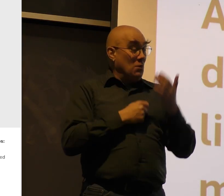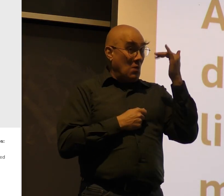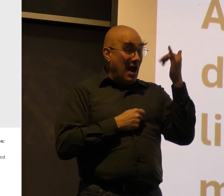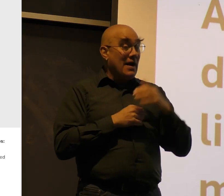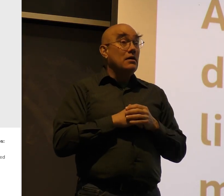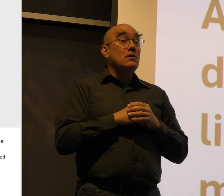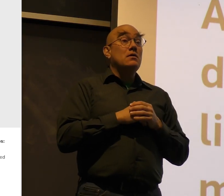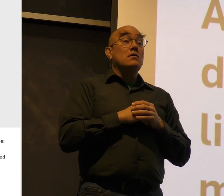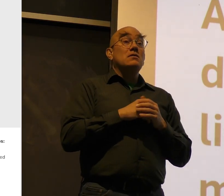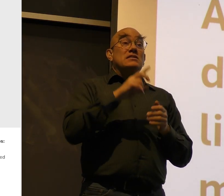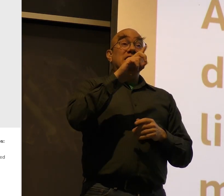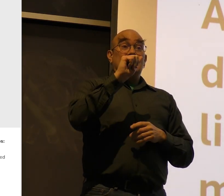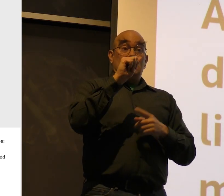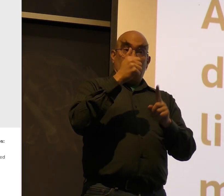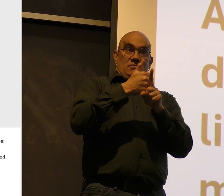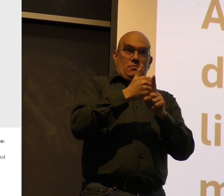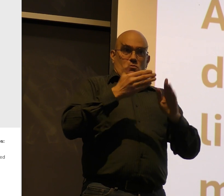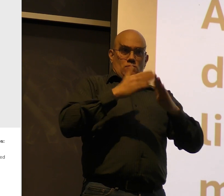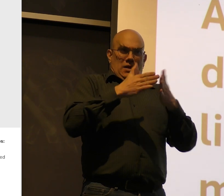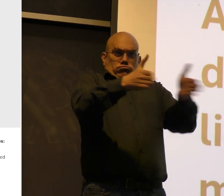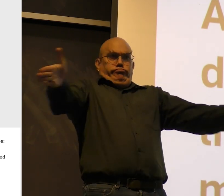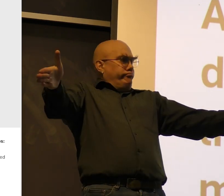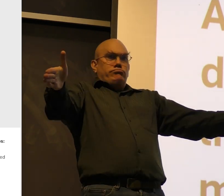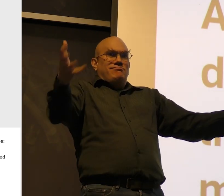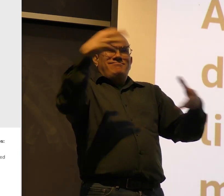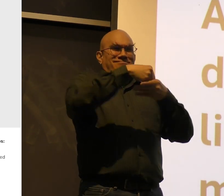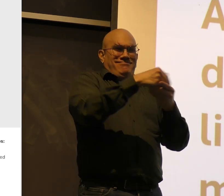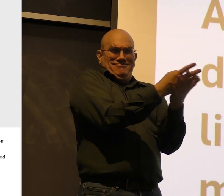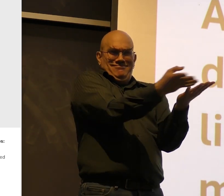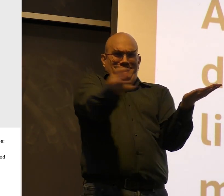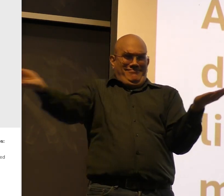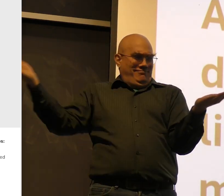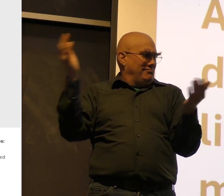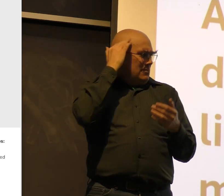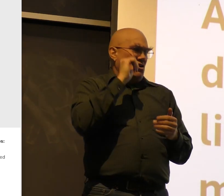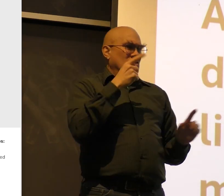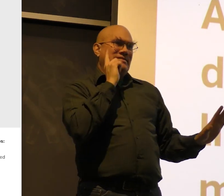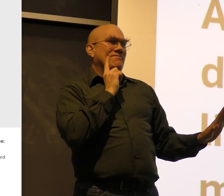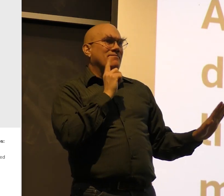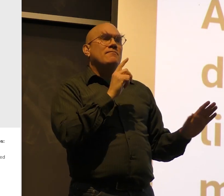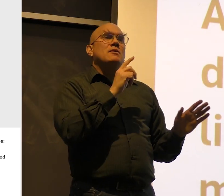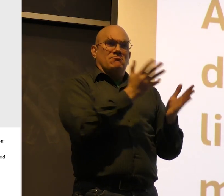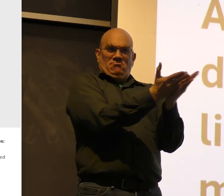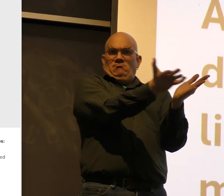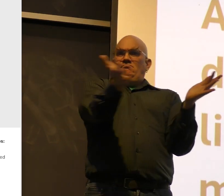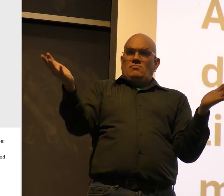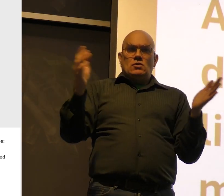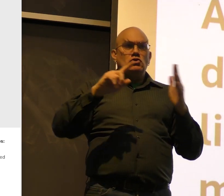When it comes to disability, this is very interesting. Disability community is vast. It's out there. It doesn't only include